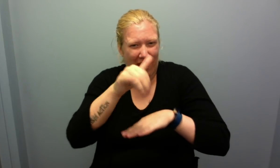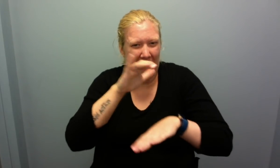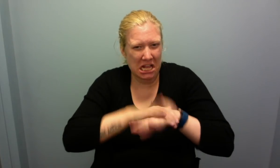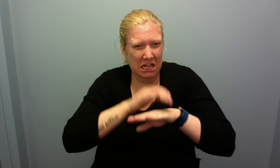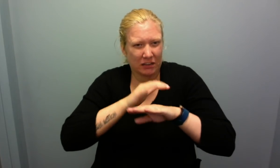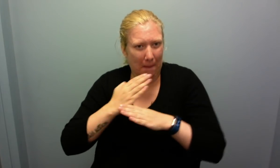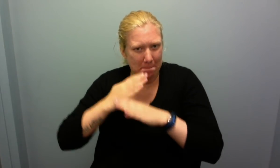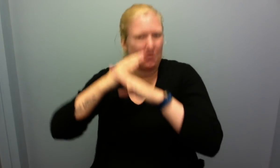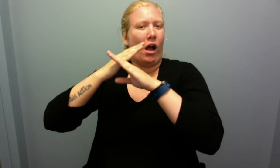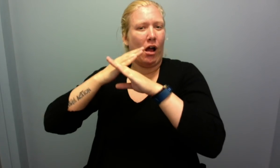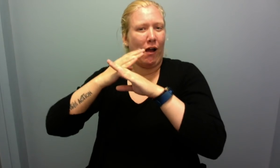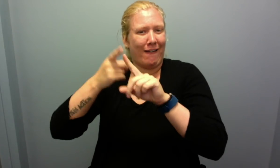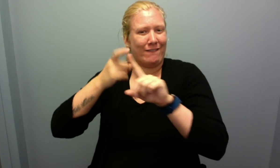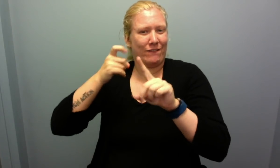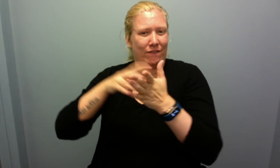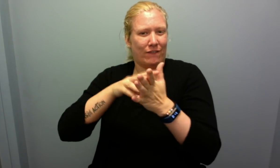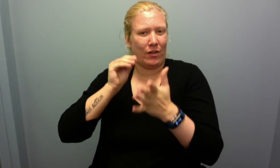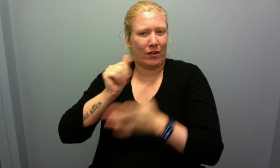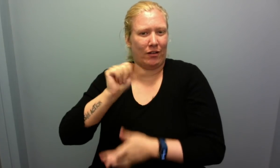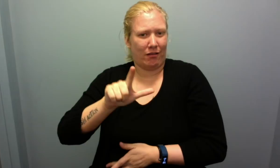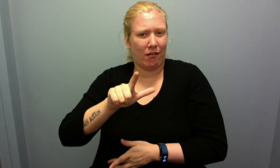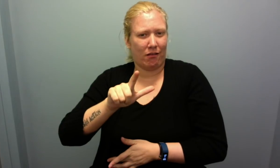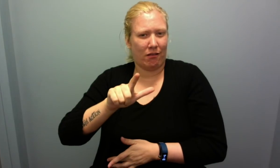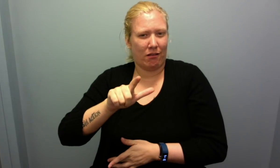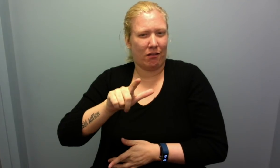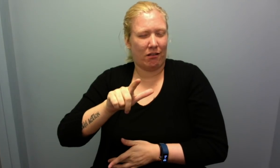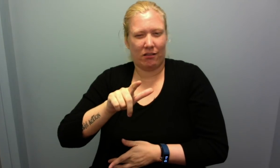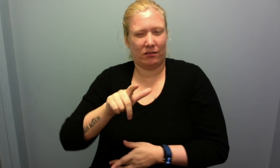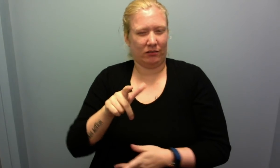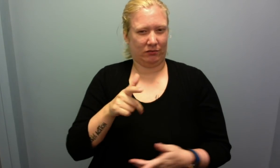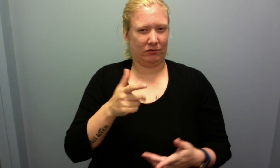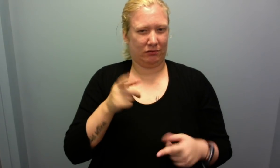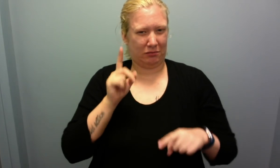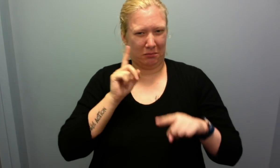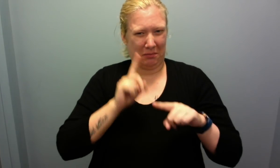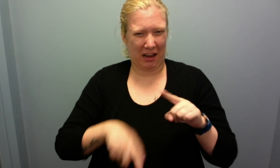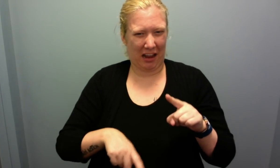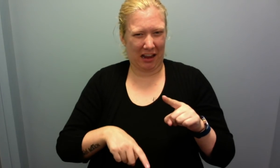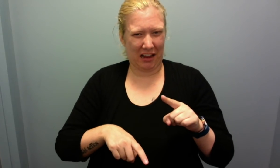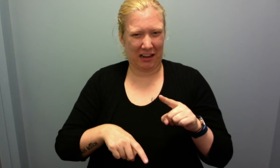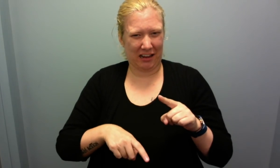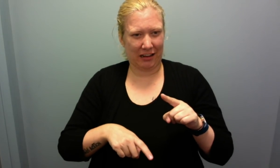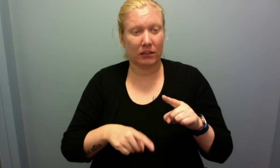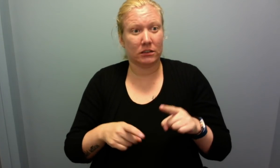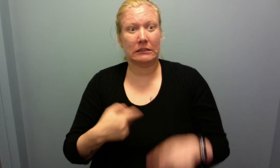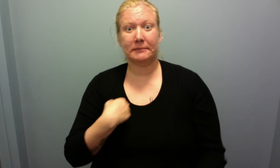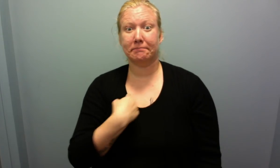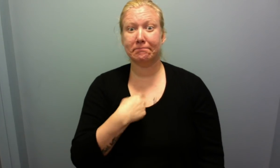the signs. Your brain is still processing in English, and you're relying on your understanding of English for that communication